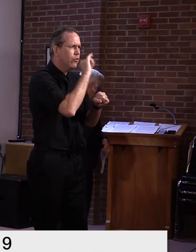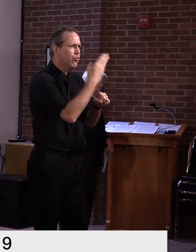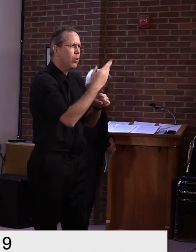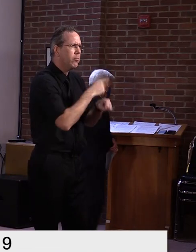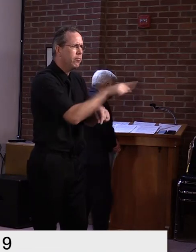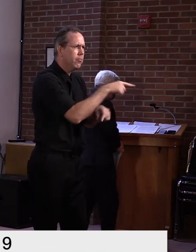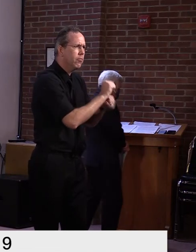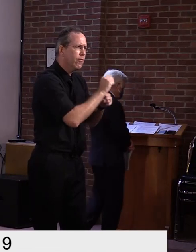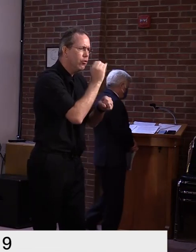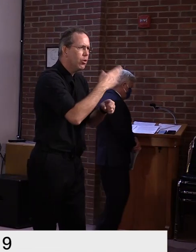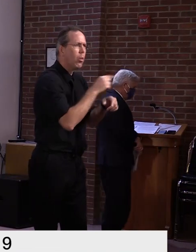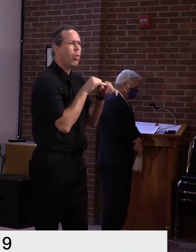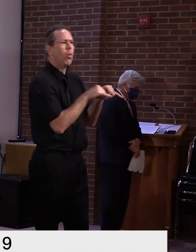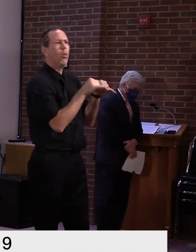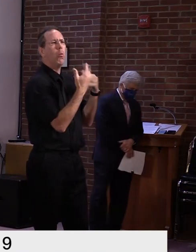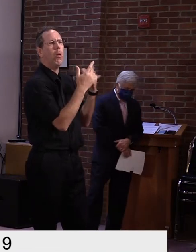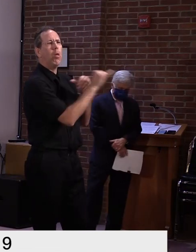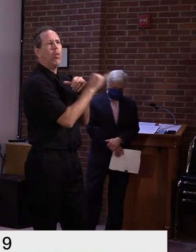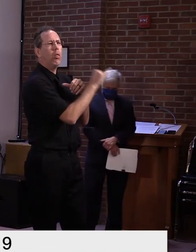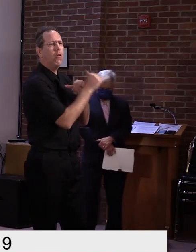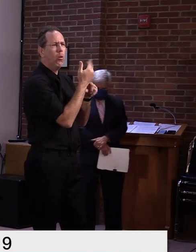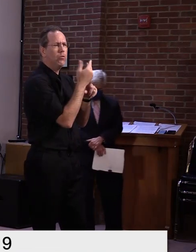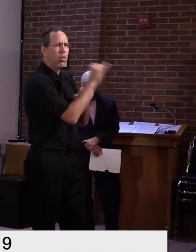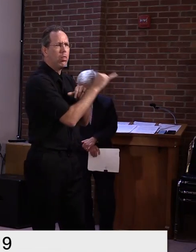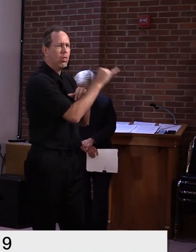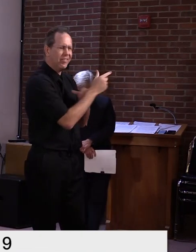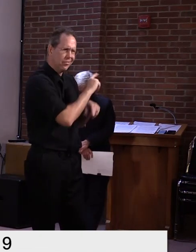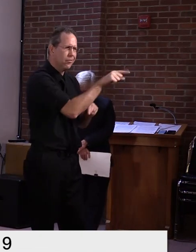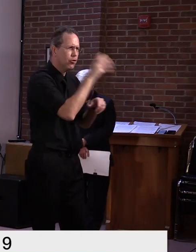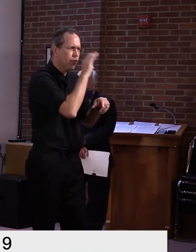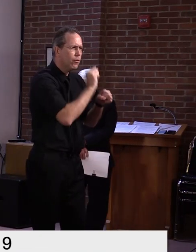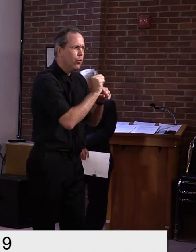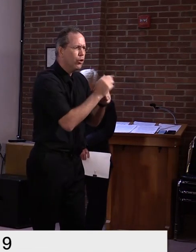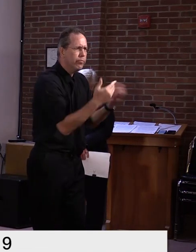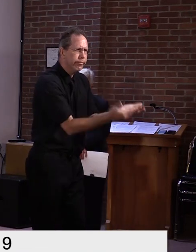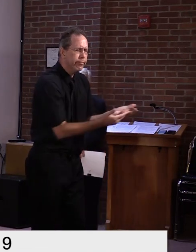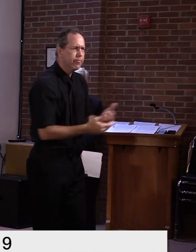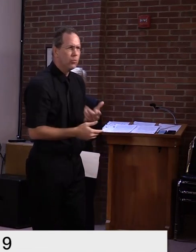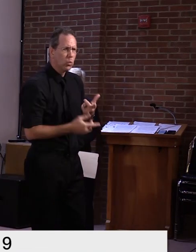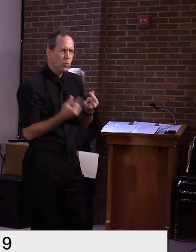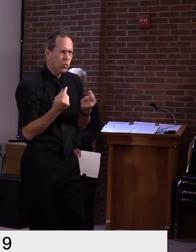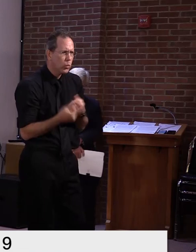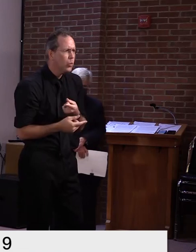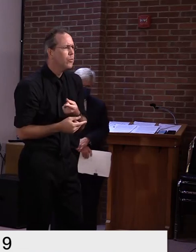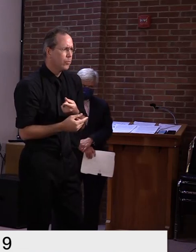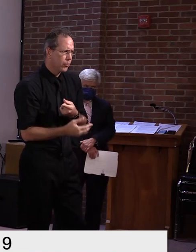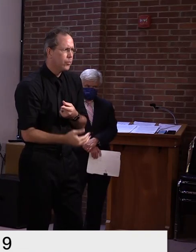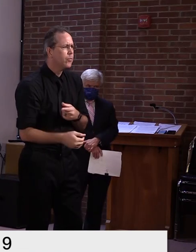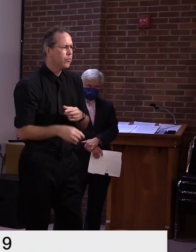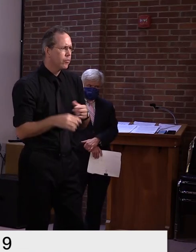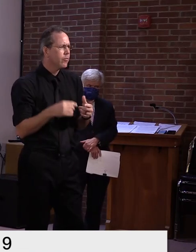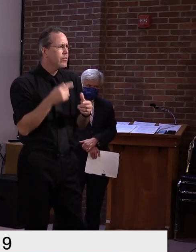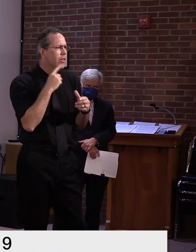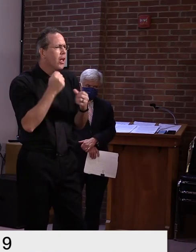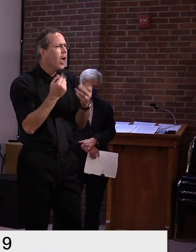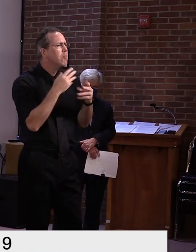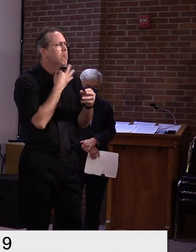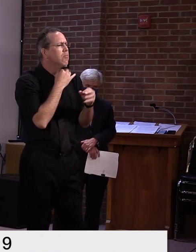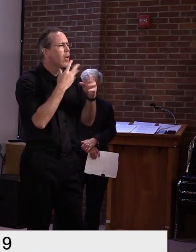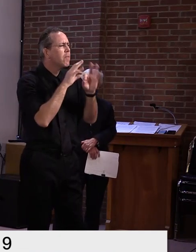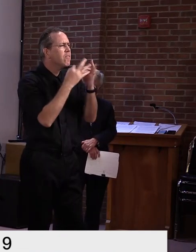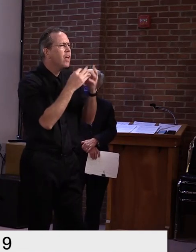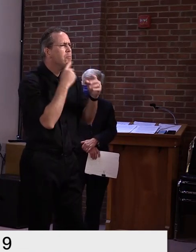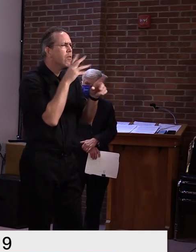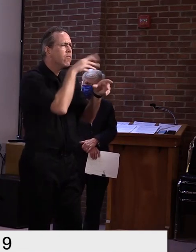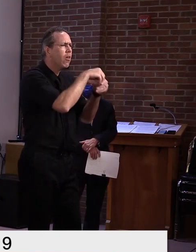chance? I don't know the exact number. An official in Richford believes that there were more than two